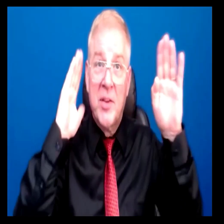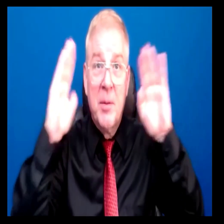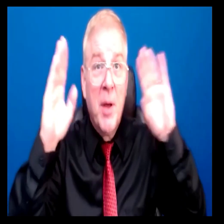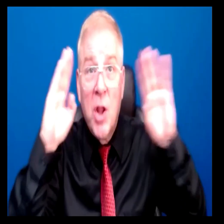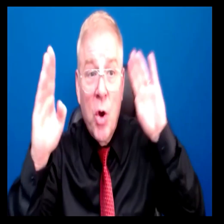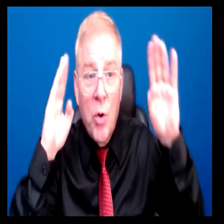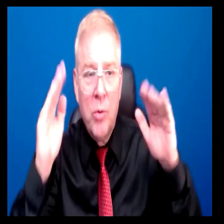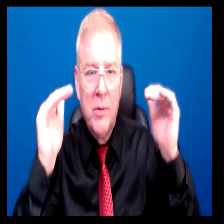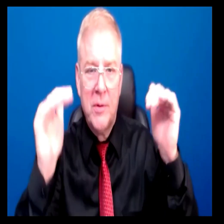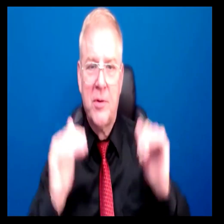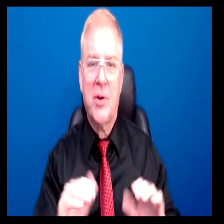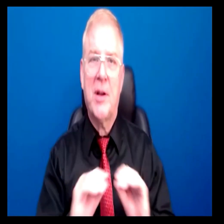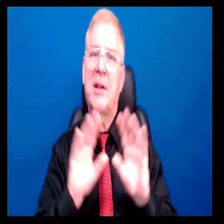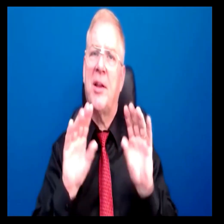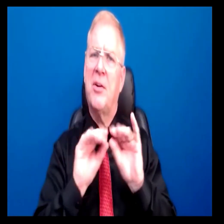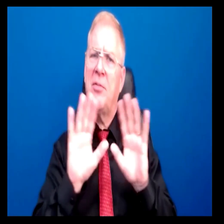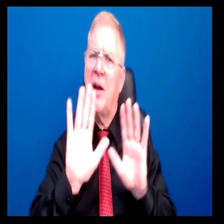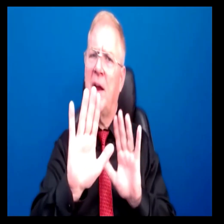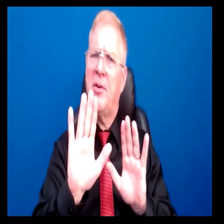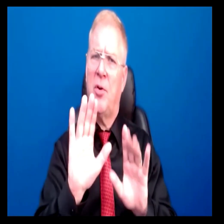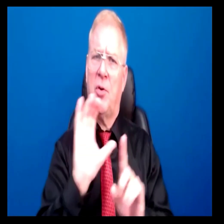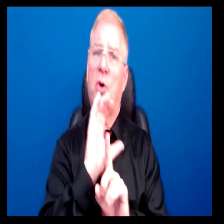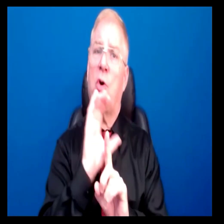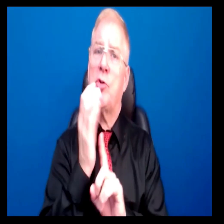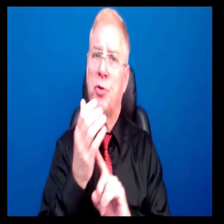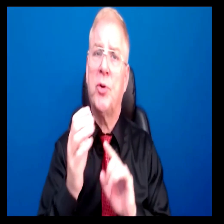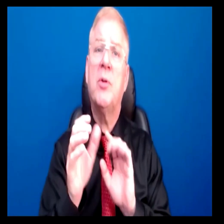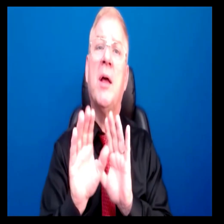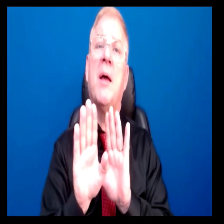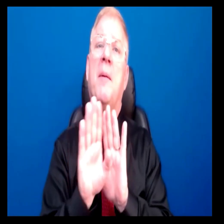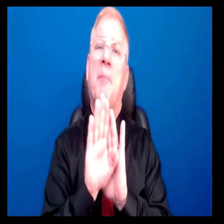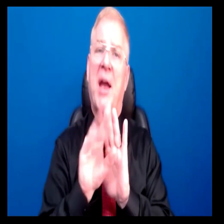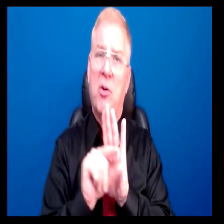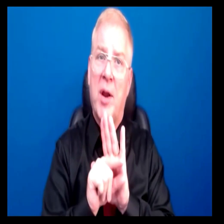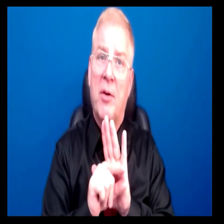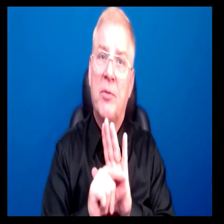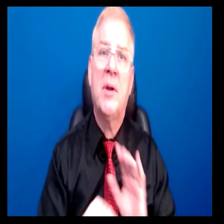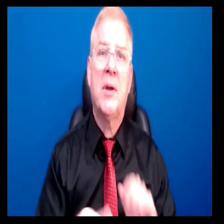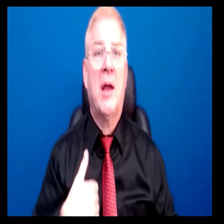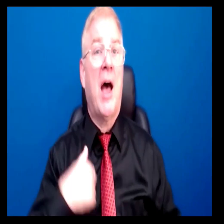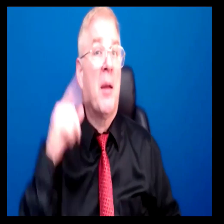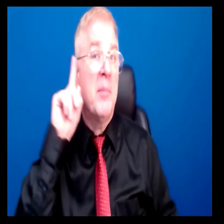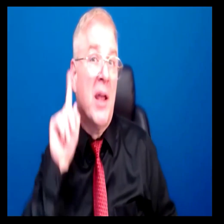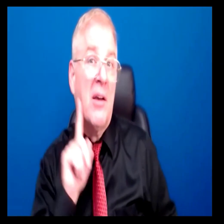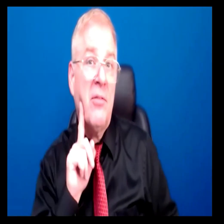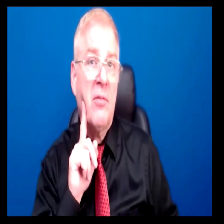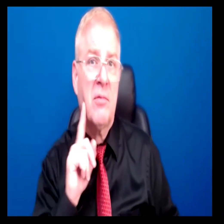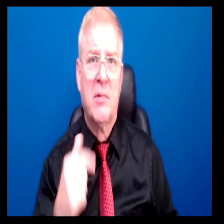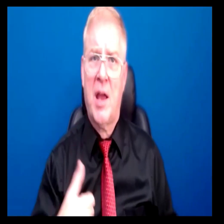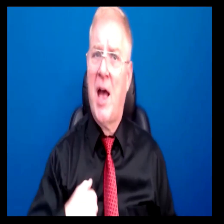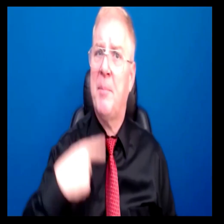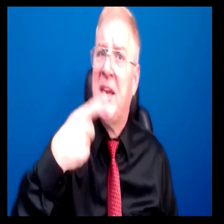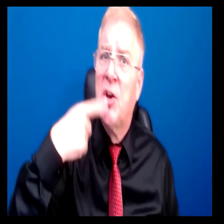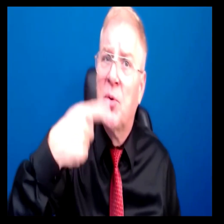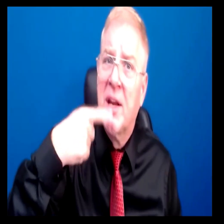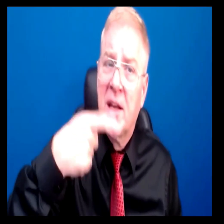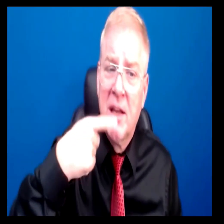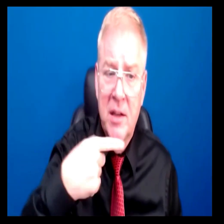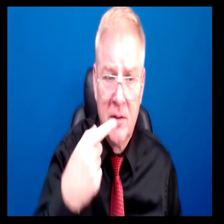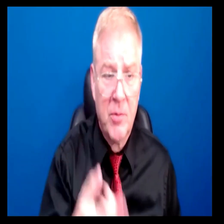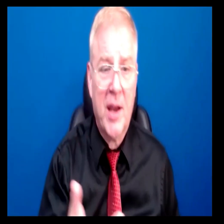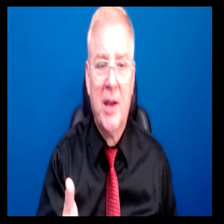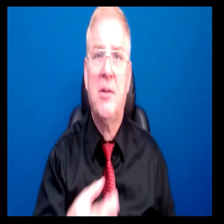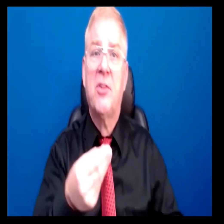to greet them. Hello. You're going to clarify your cultural background. I'm deaf. I'm